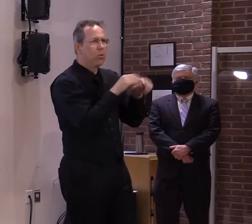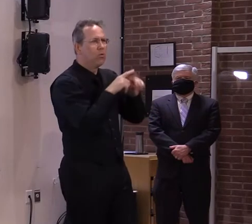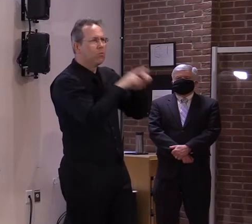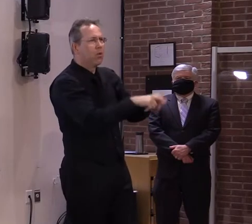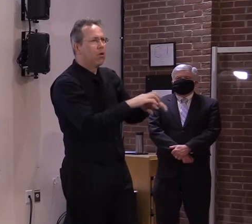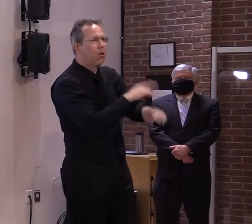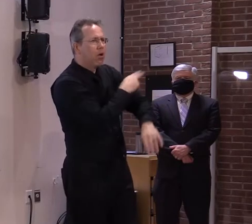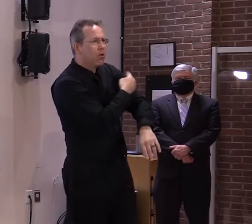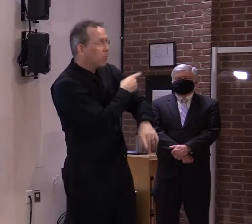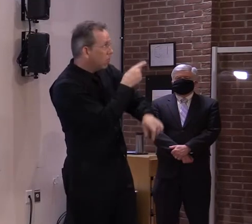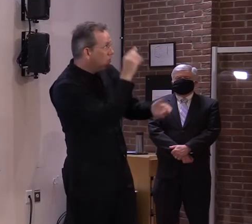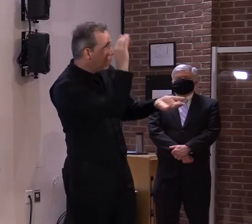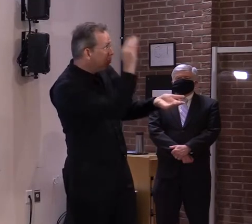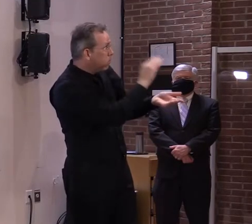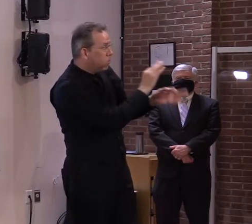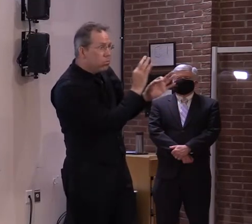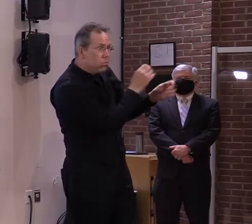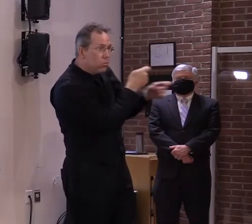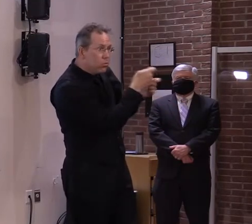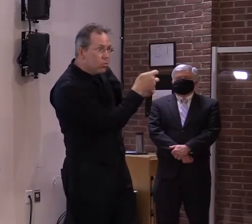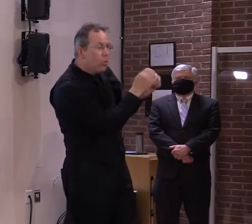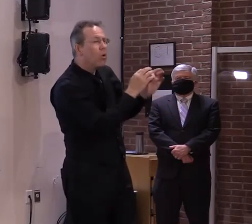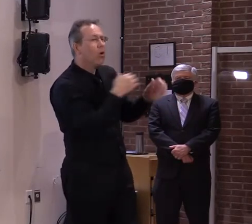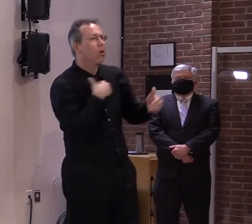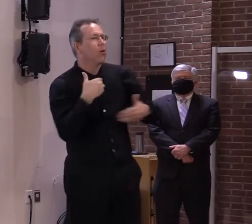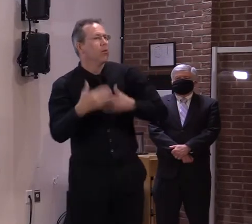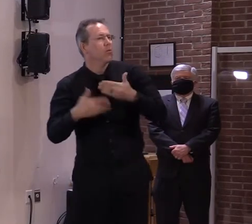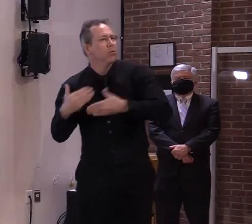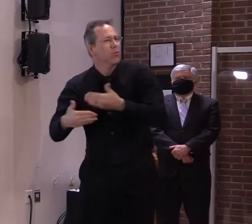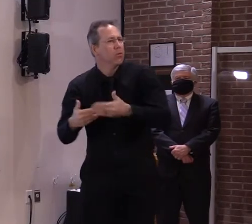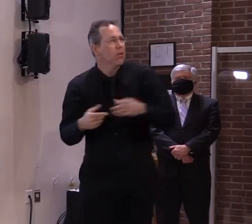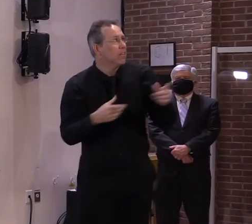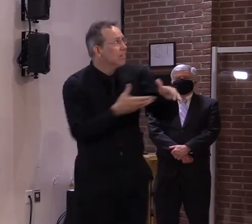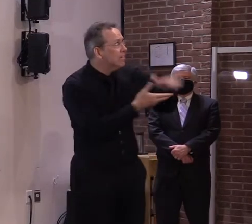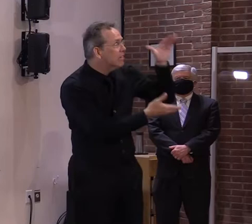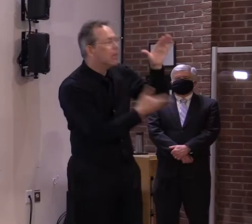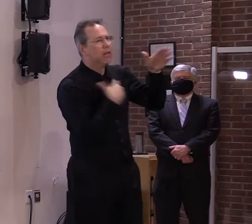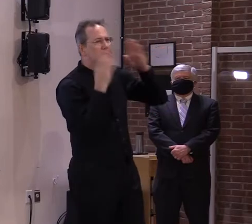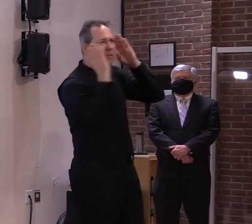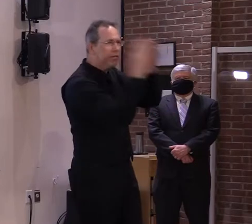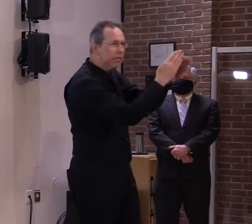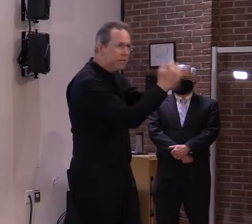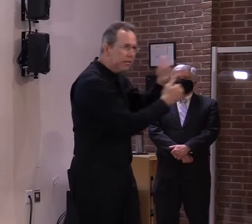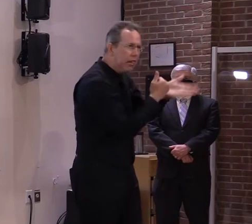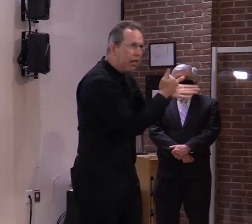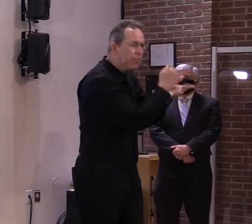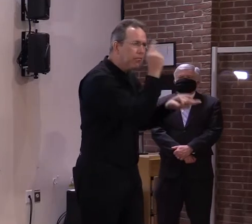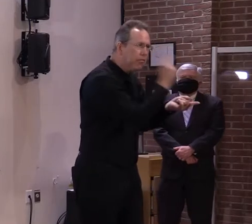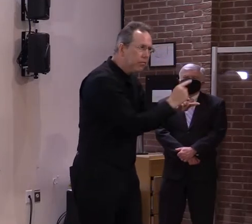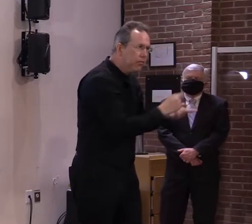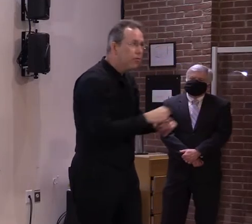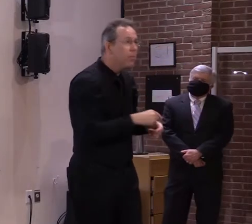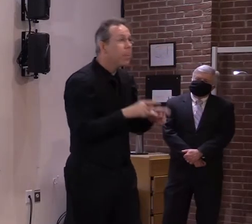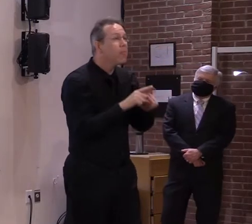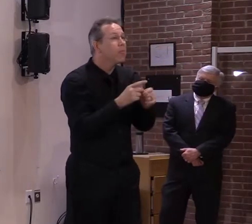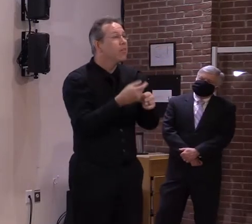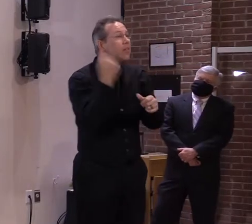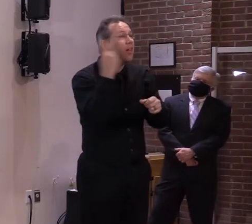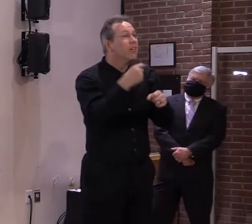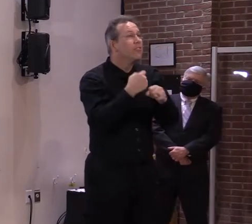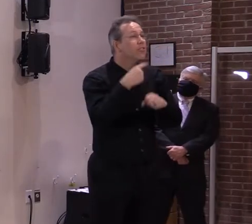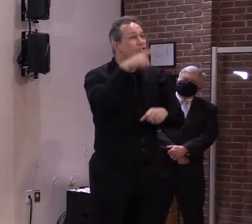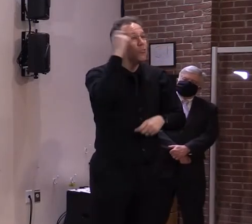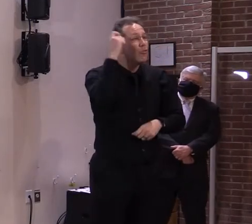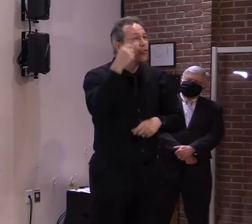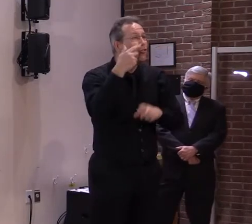to a point where we had zero deaths like we did last summer. We went through at least 3 months without a single death. And